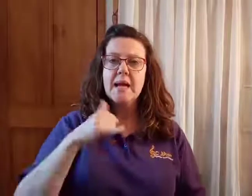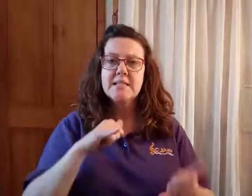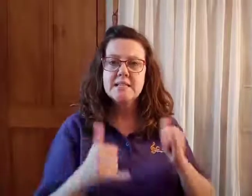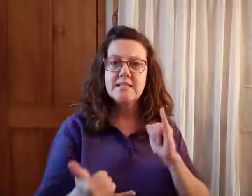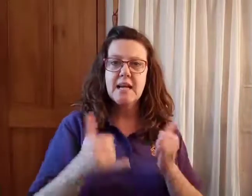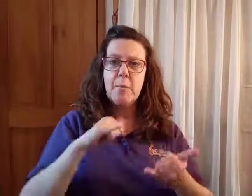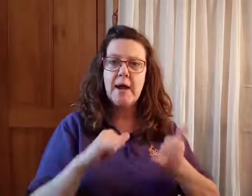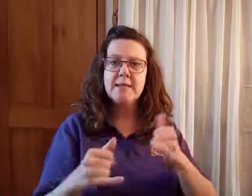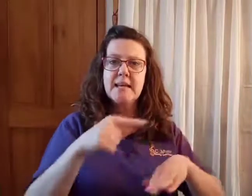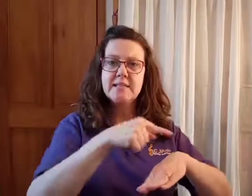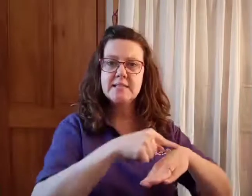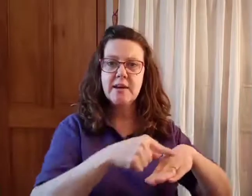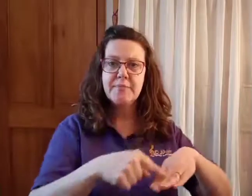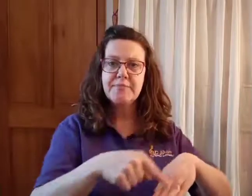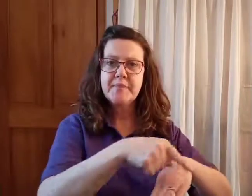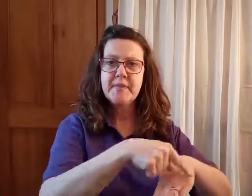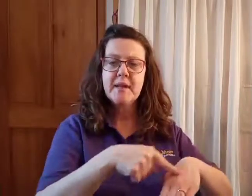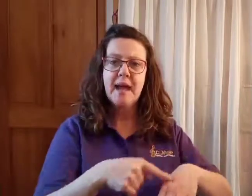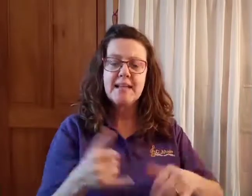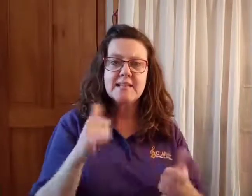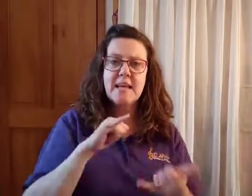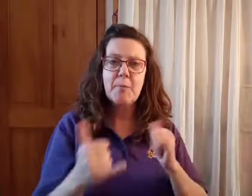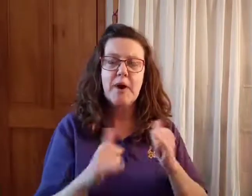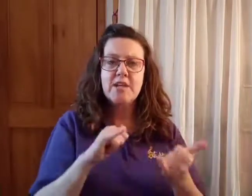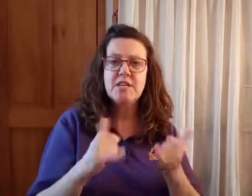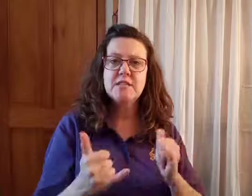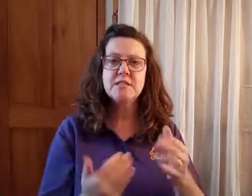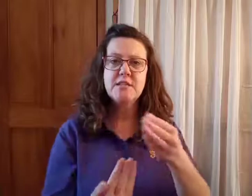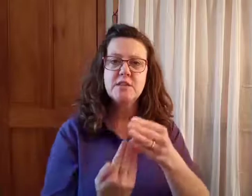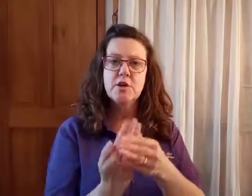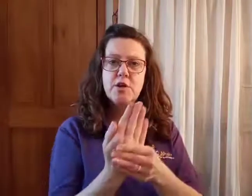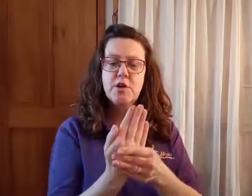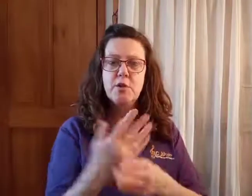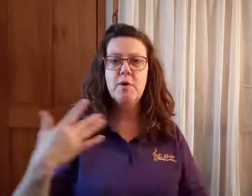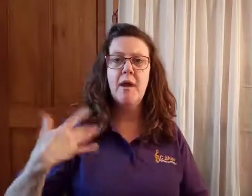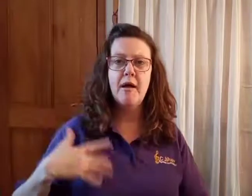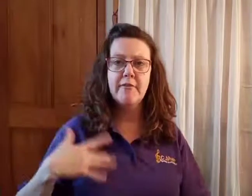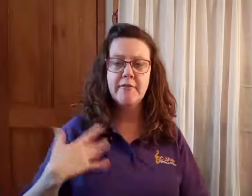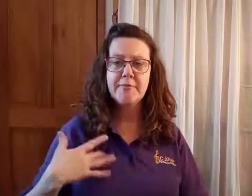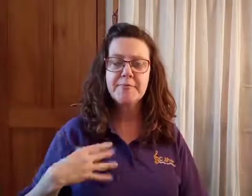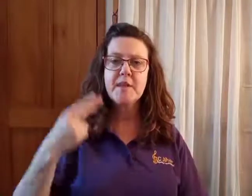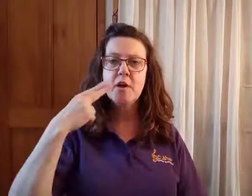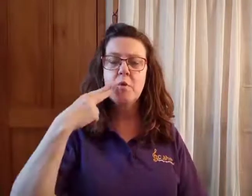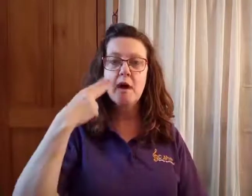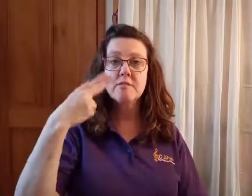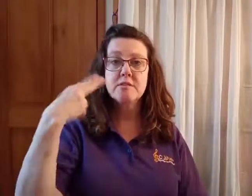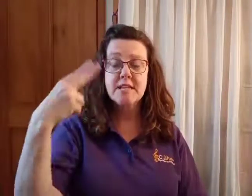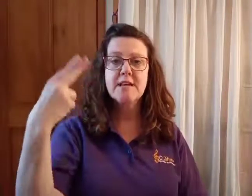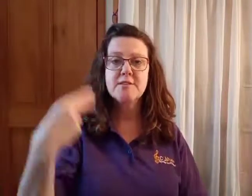To celebrate Easter and celebrate Jesus's new life, we're going to sing a